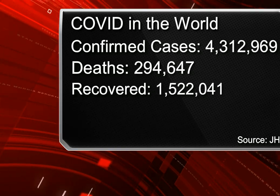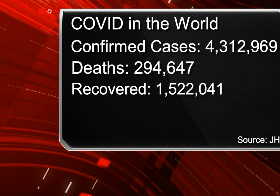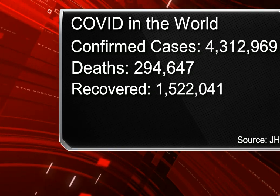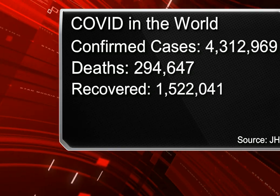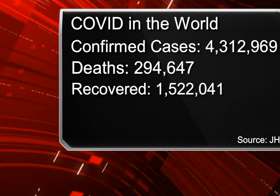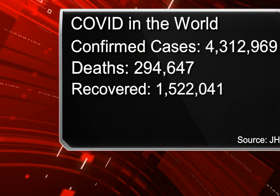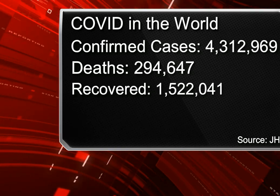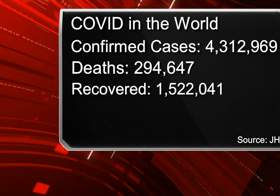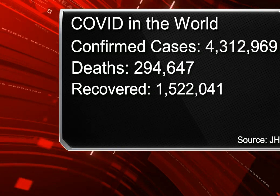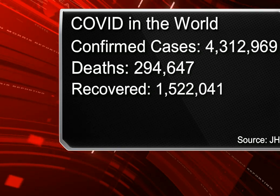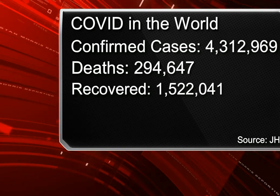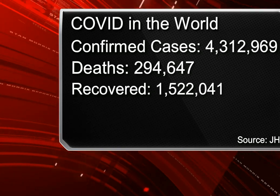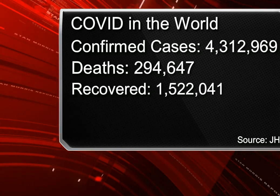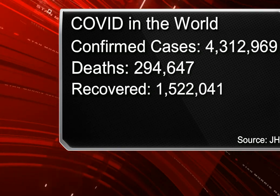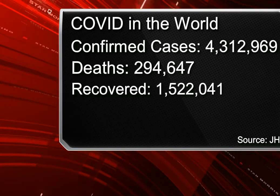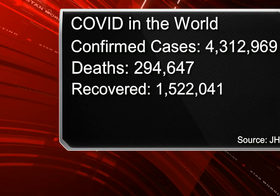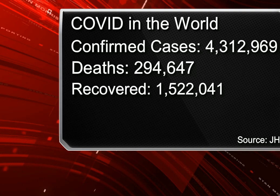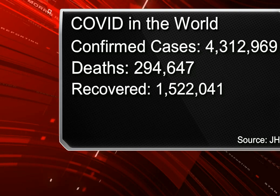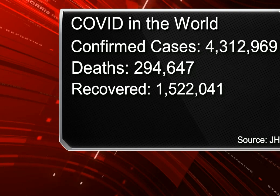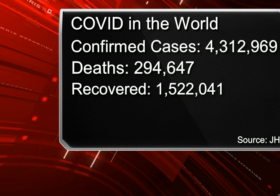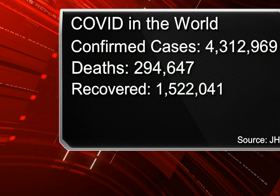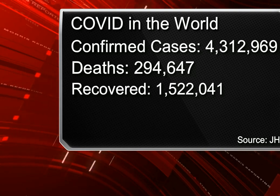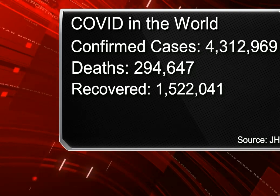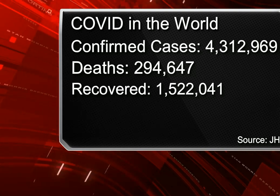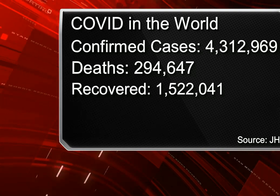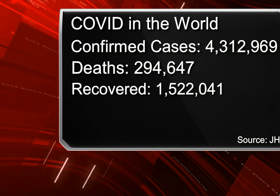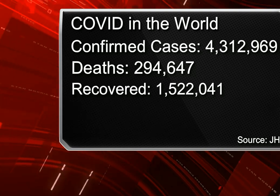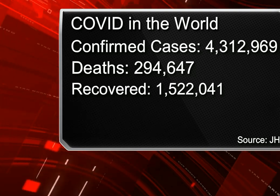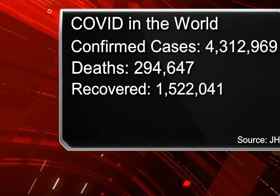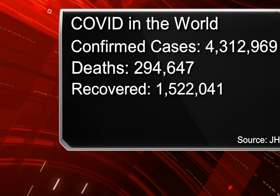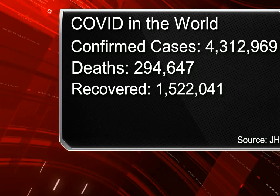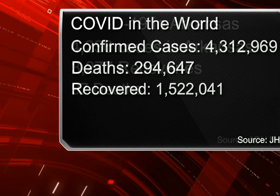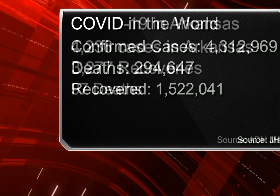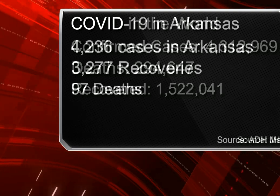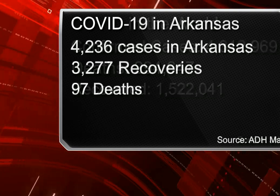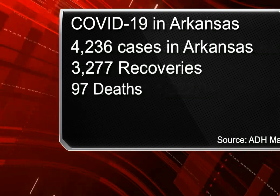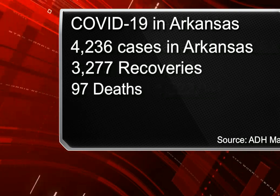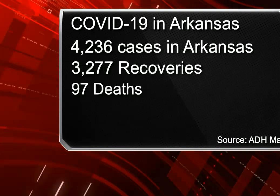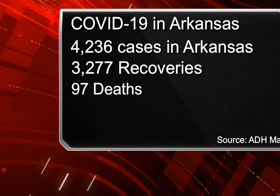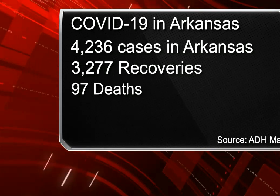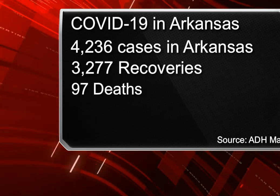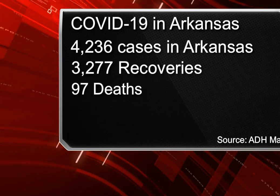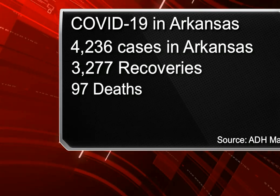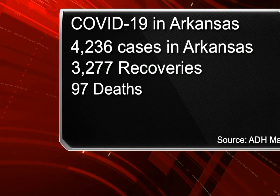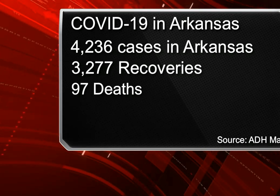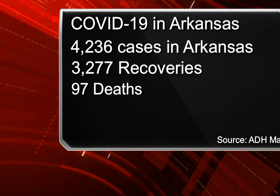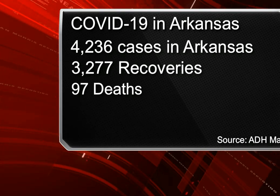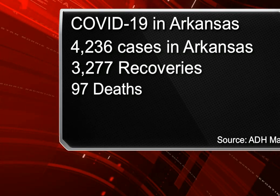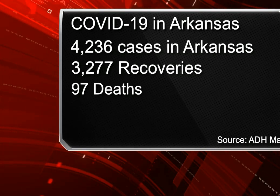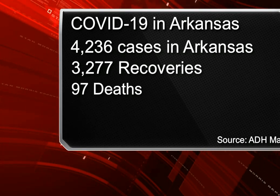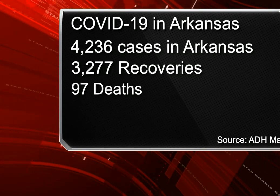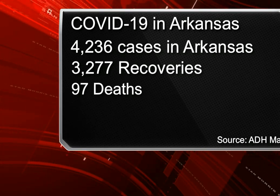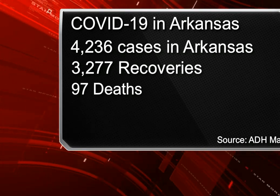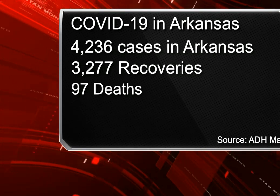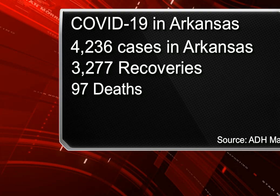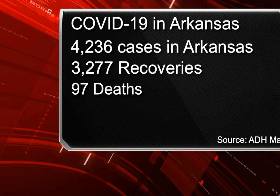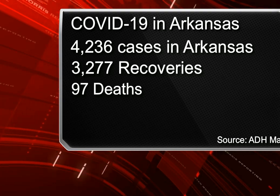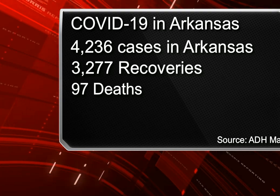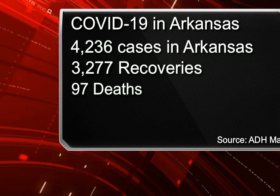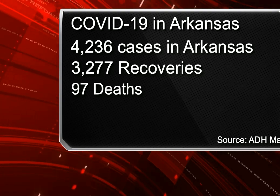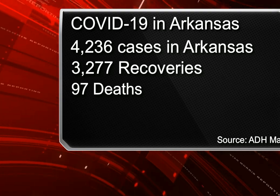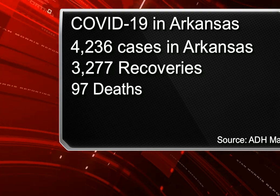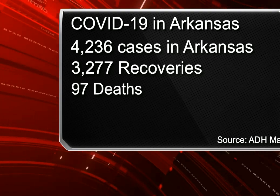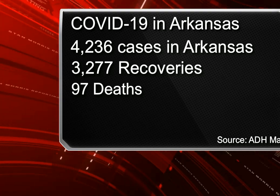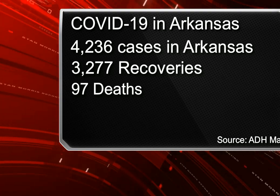stream broadcast, and you've already got those. We'll keep you up to date on NEAReport.com of all the latest news that happens throughout the day. If there's more